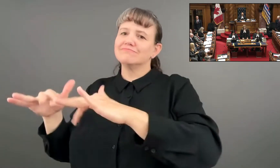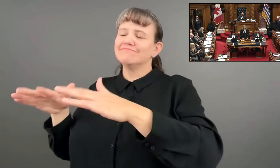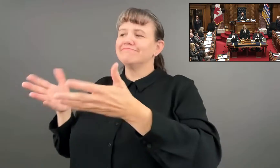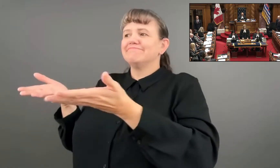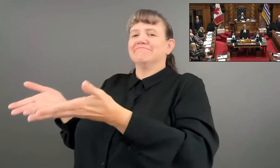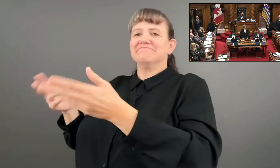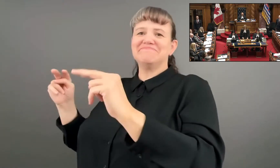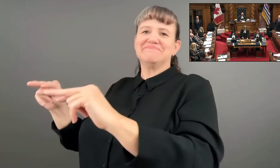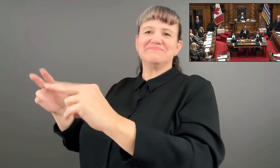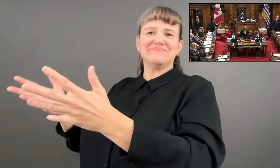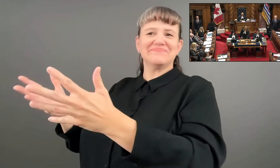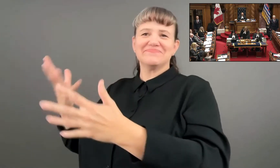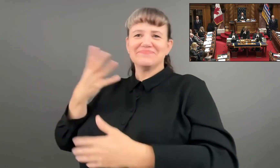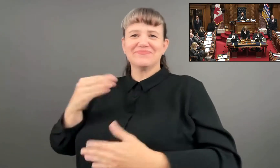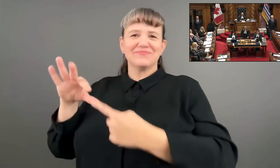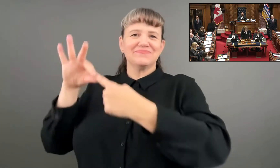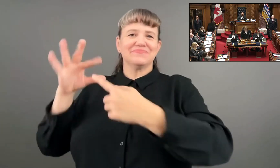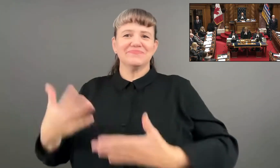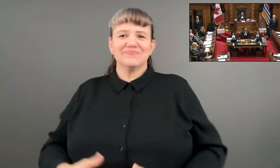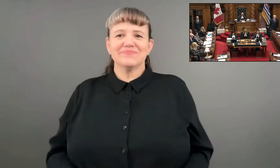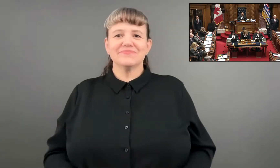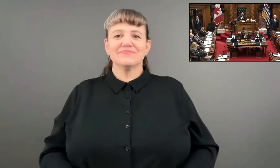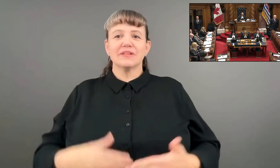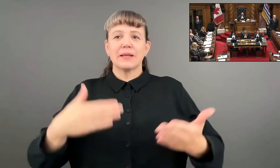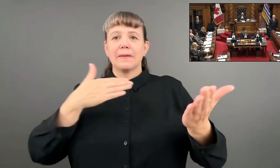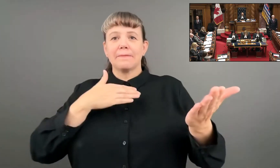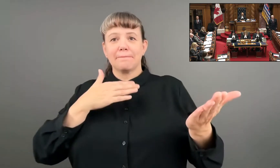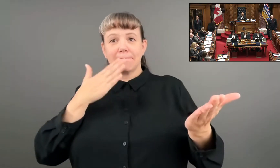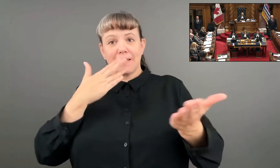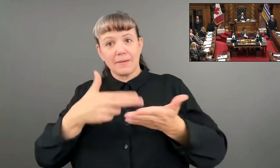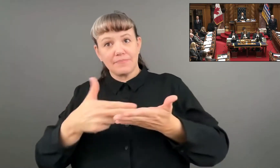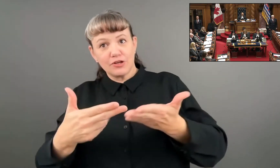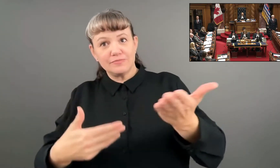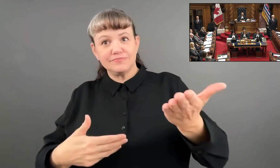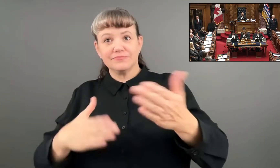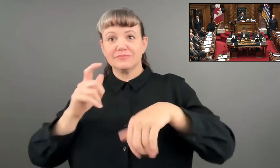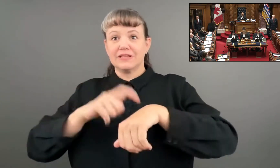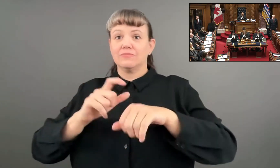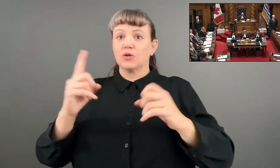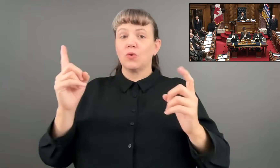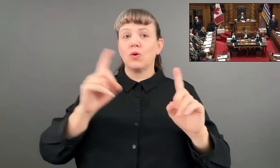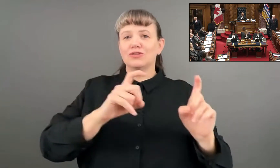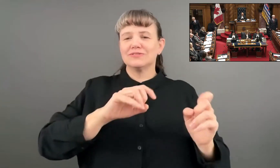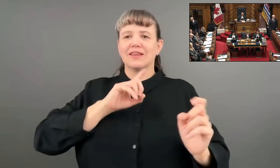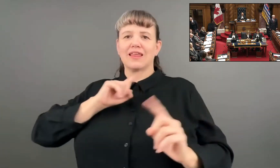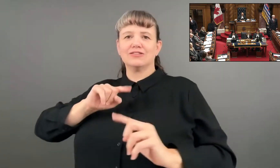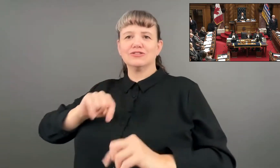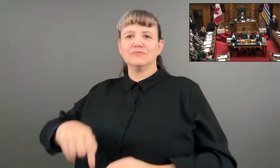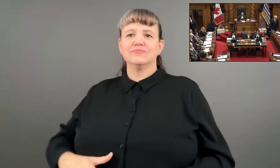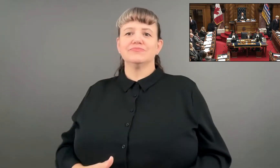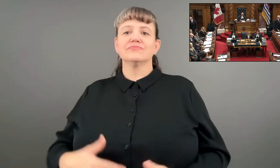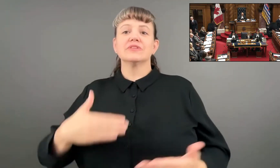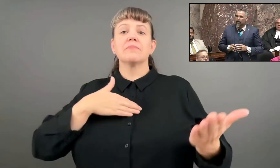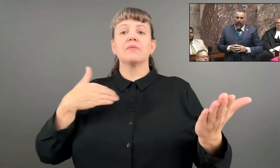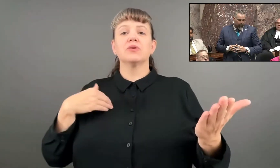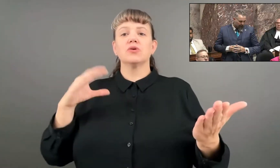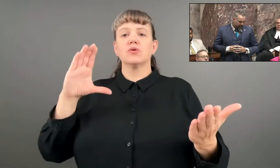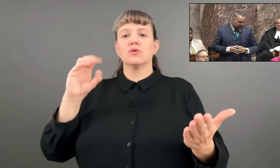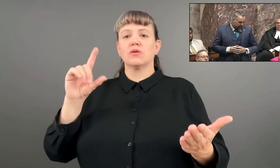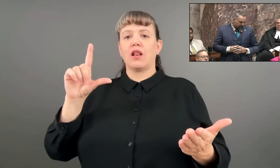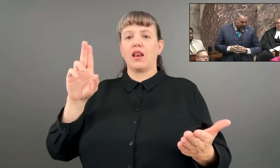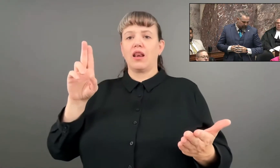Oral questions by members. Member for Columbia River Revelstoke. Thank you, Mr. Speaker. This government's